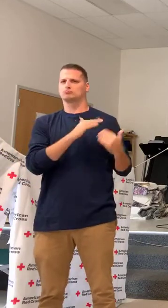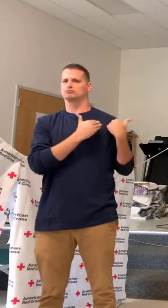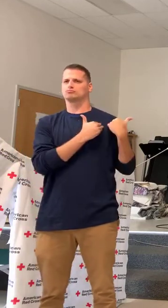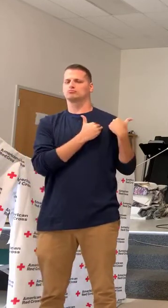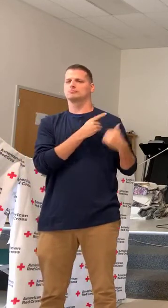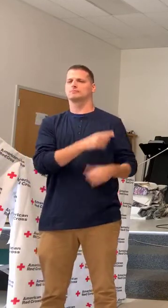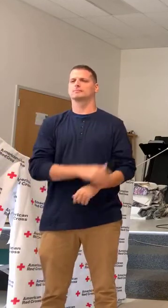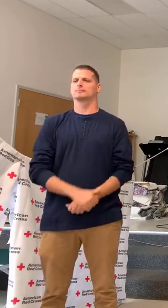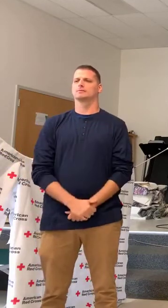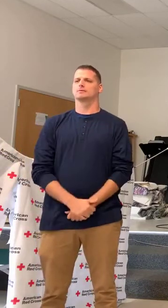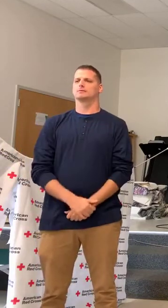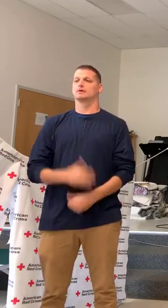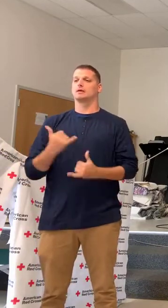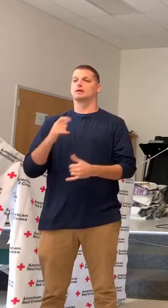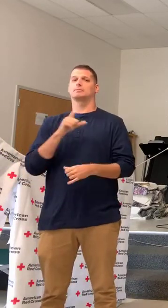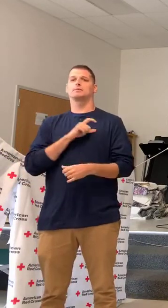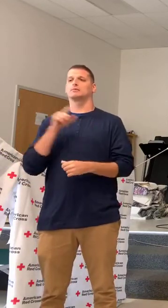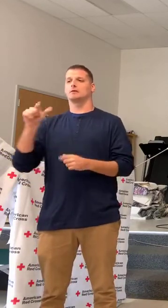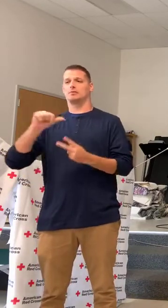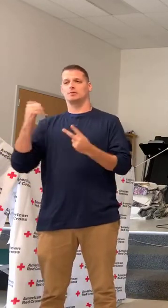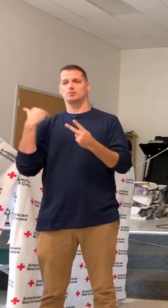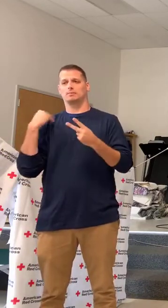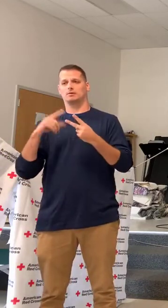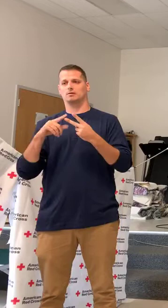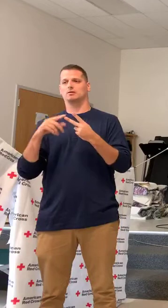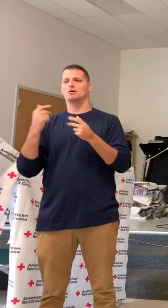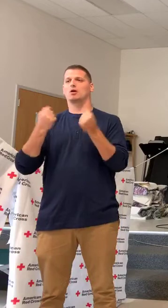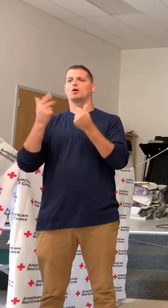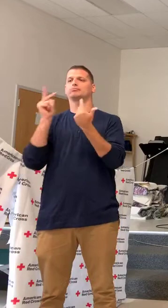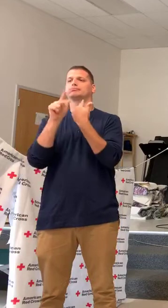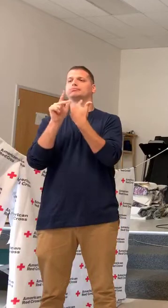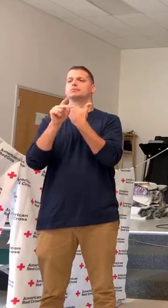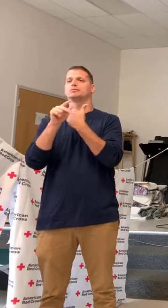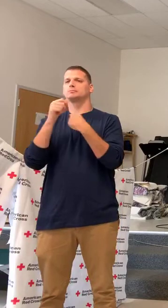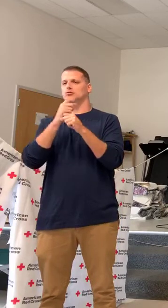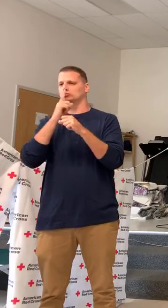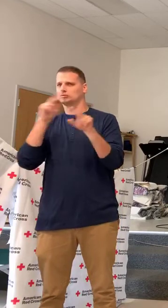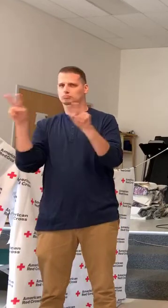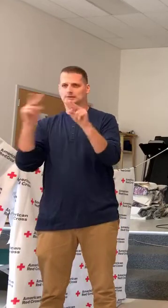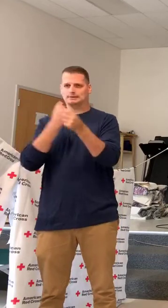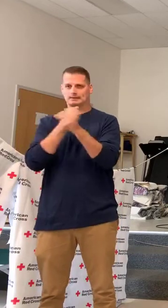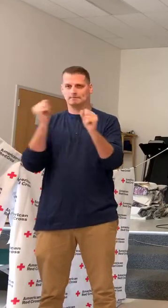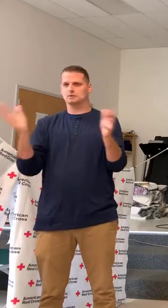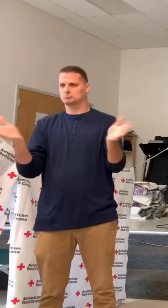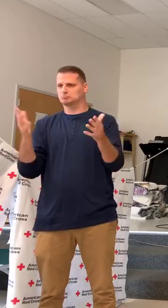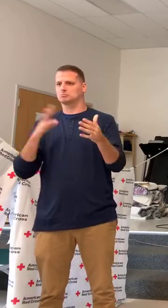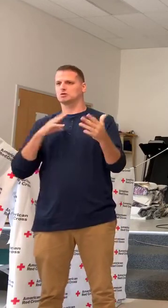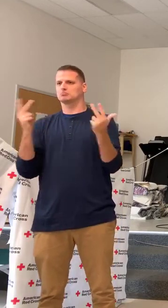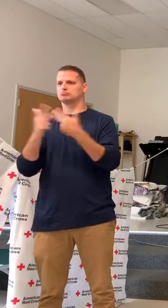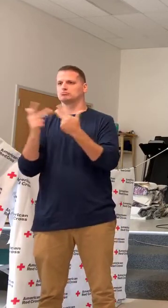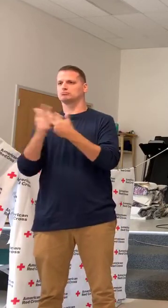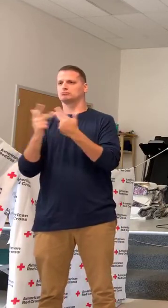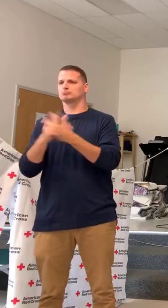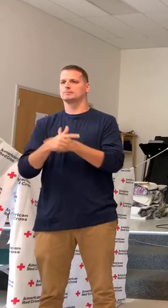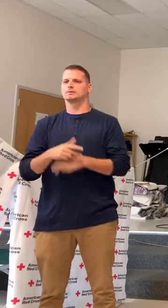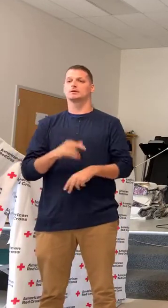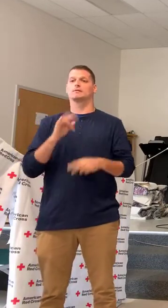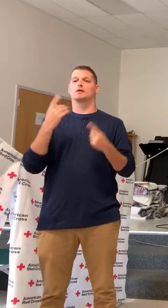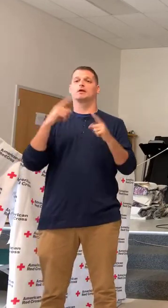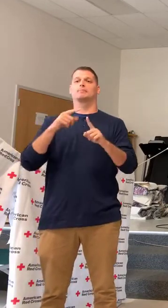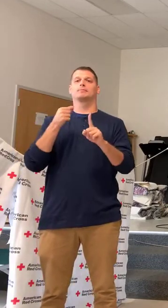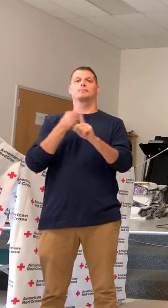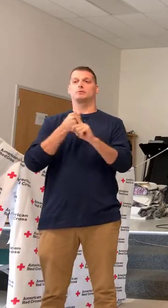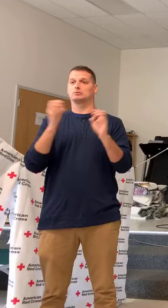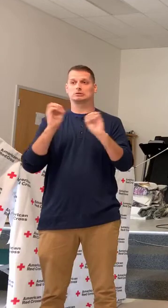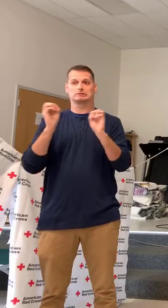Also keeping those, as the evacuation order was in place, just keeping those neighborhoods secure. So Lieutenant Fussy and his folks have been here